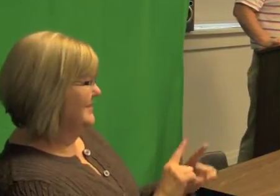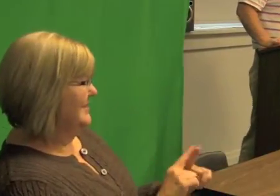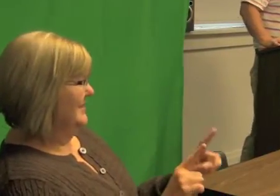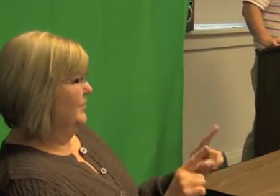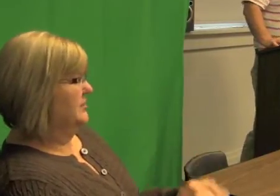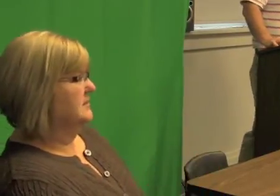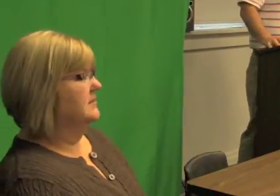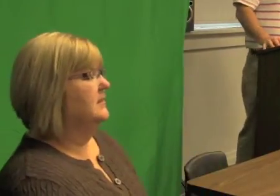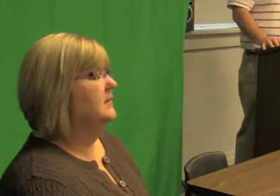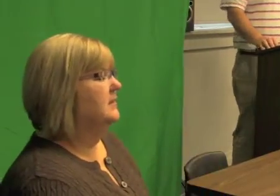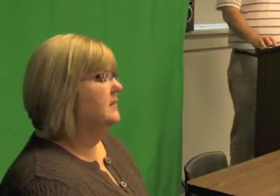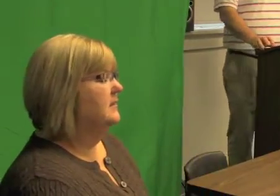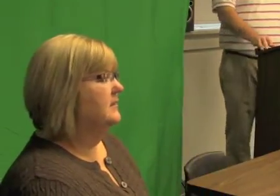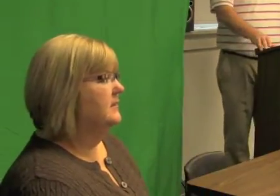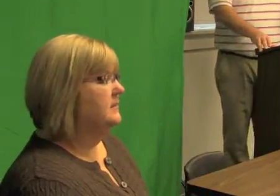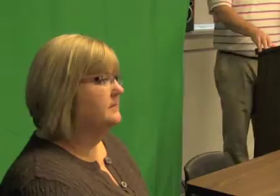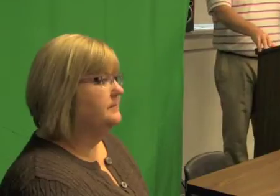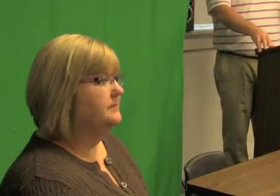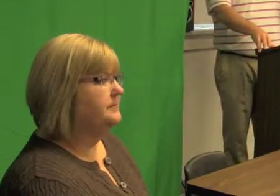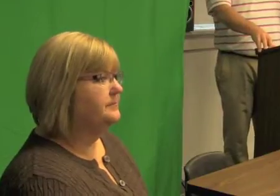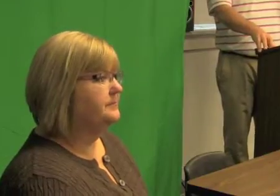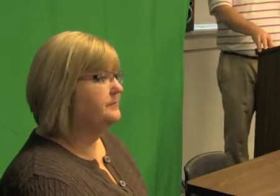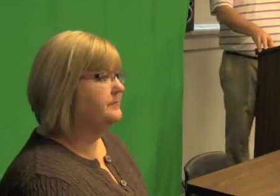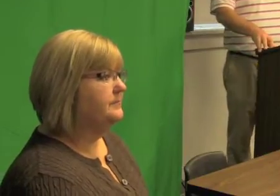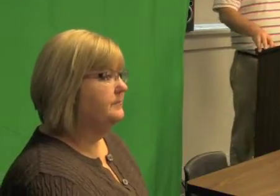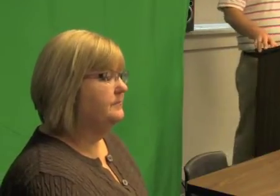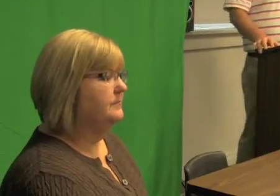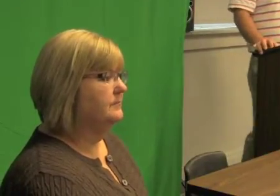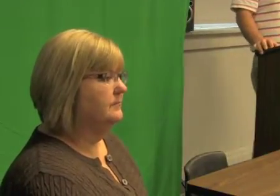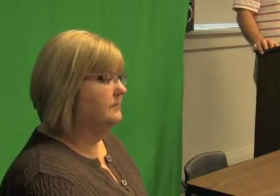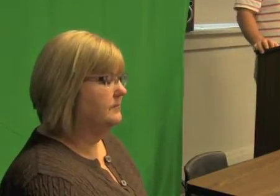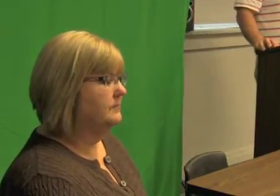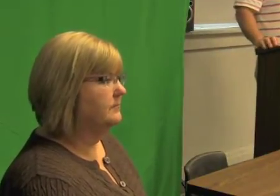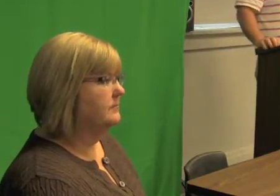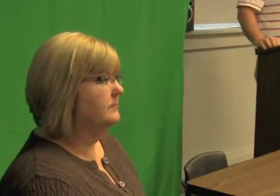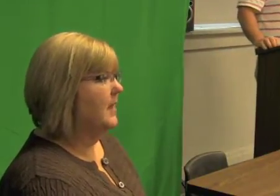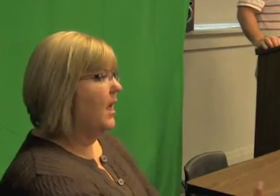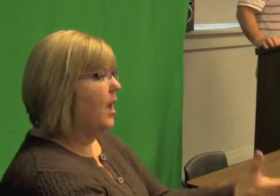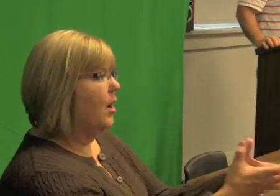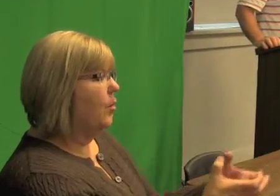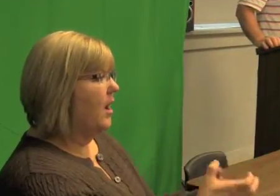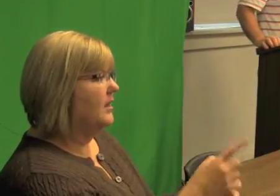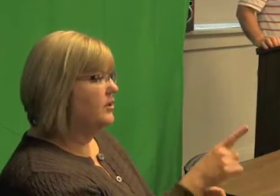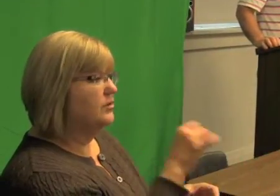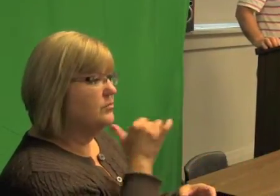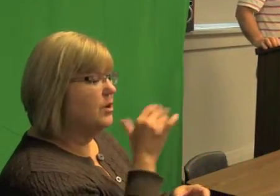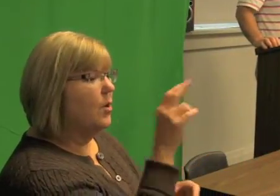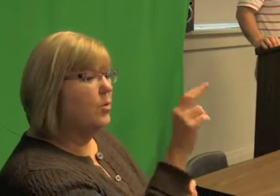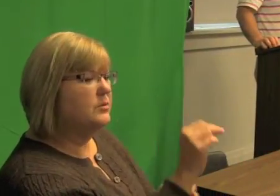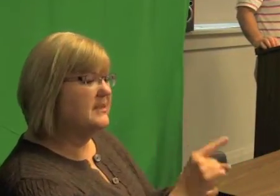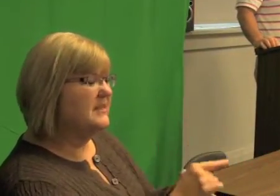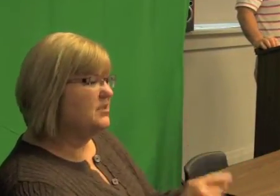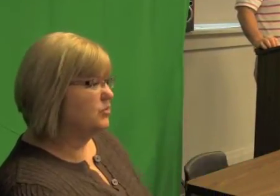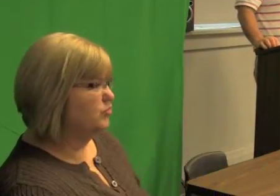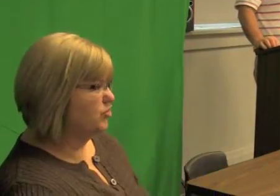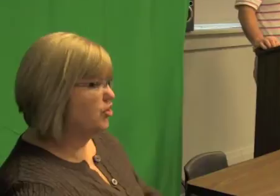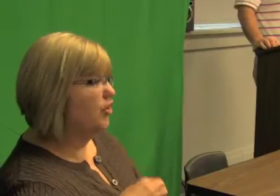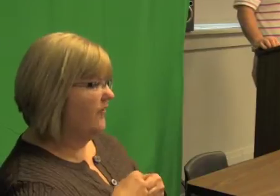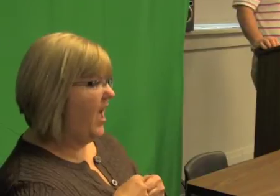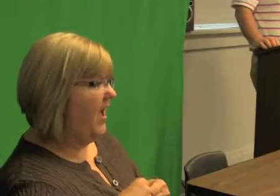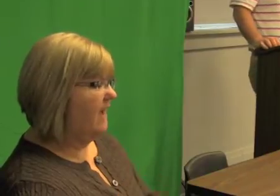right there. Okay, Wait, what'd you say one was? anything that you don't need to survive.